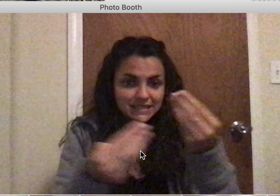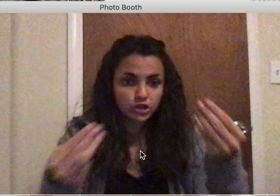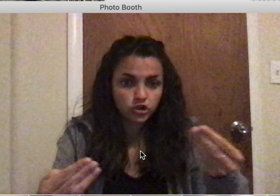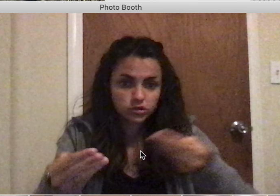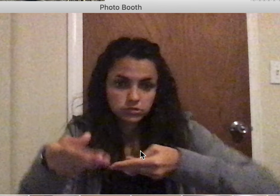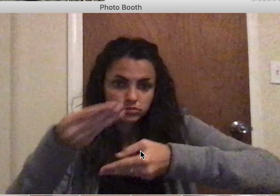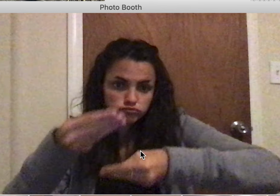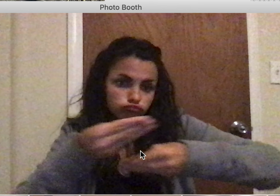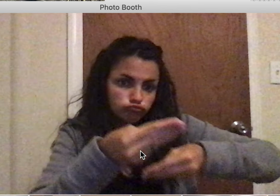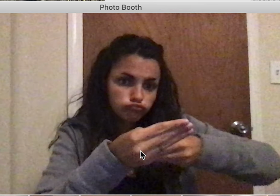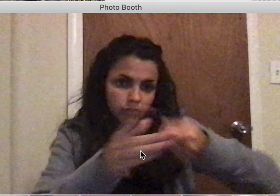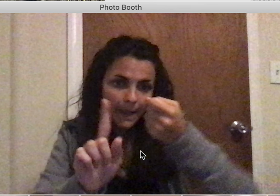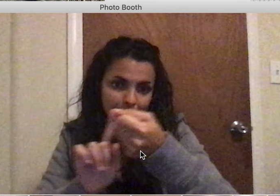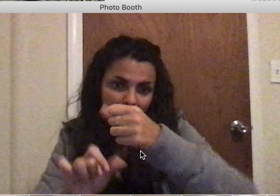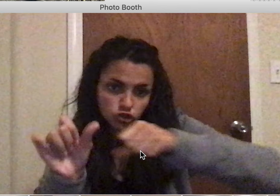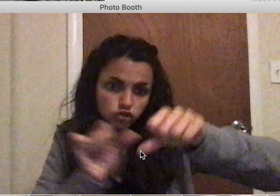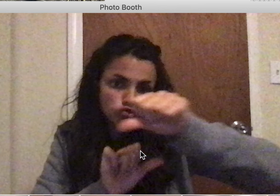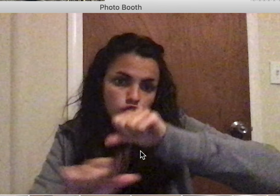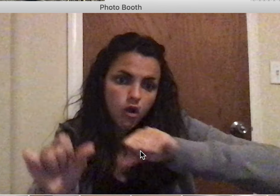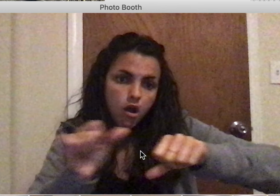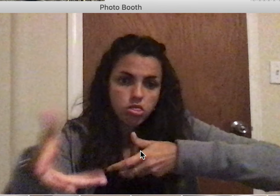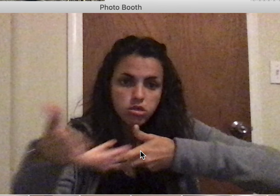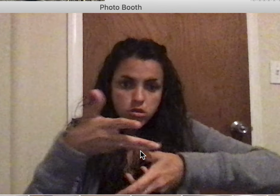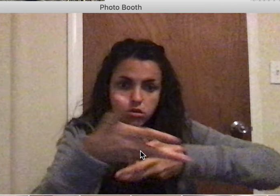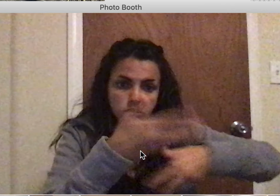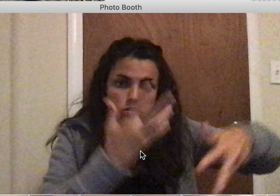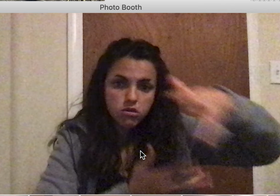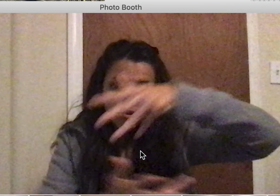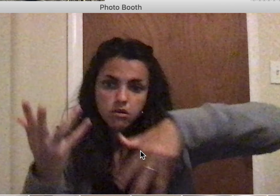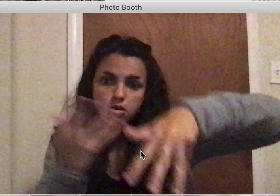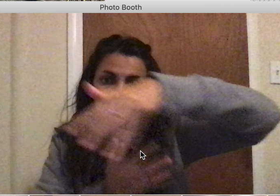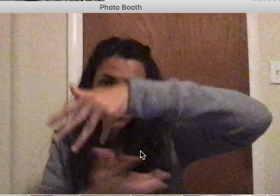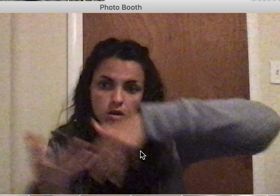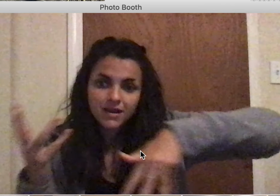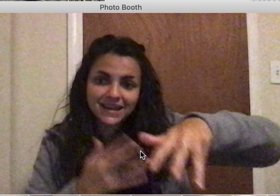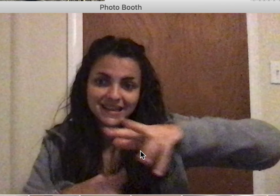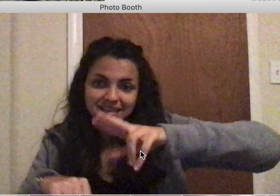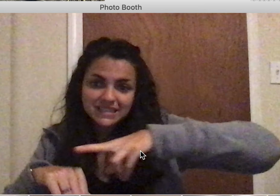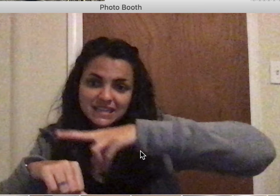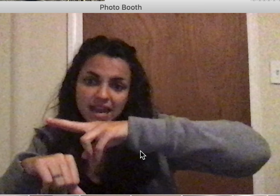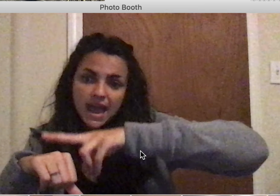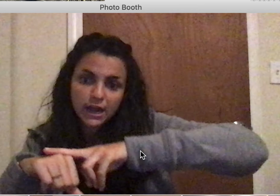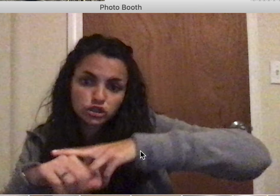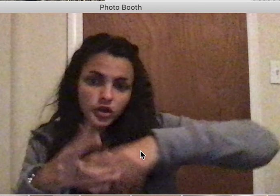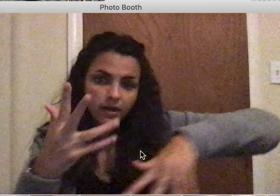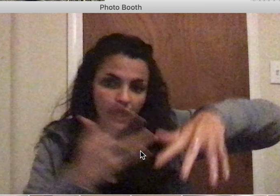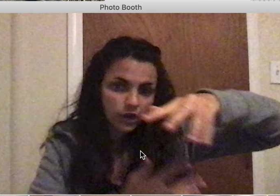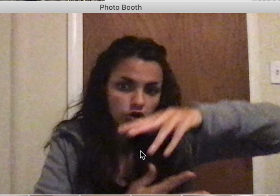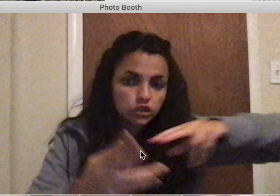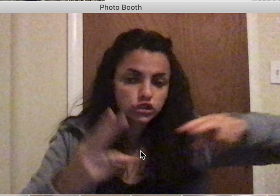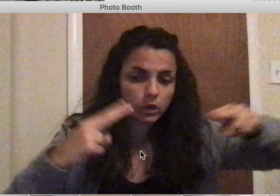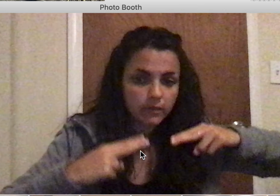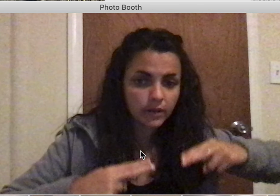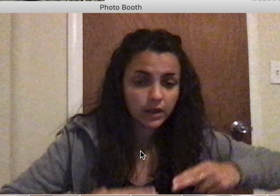between humans and the natural world. So everything, if you could take a minute and think about what are